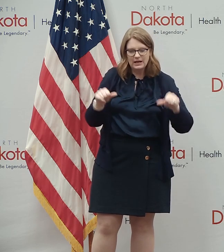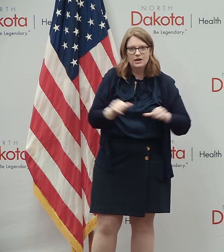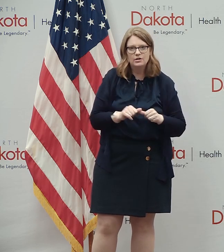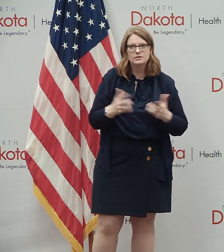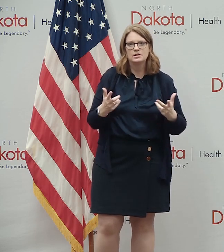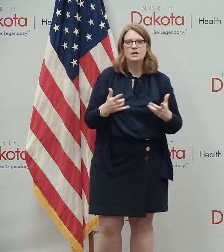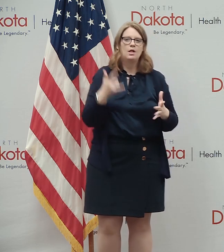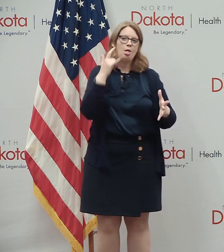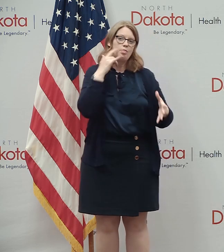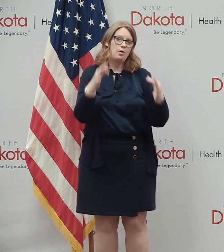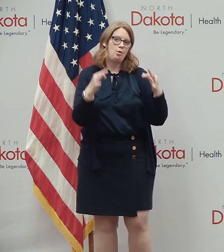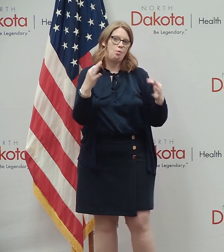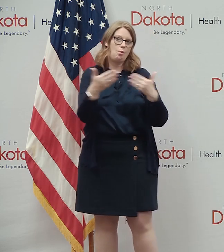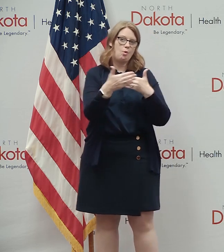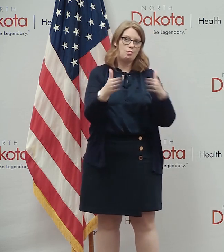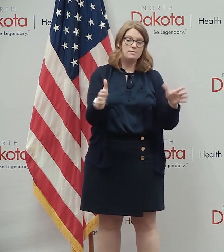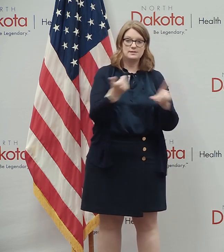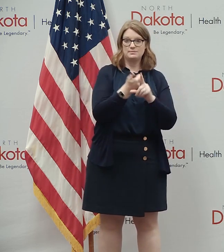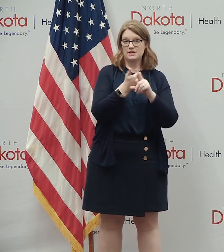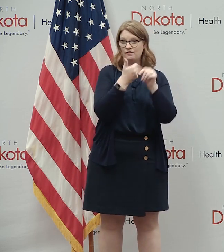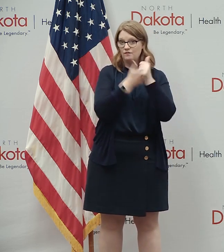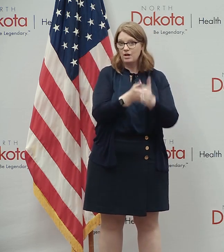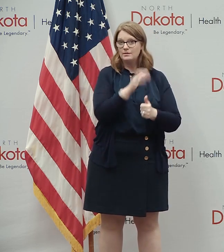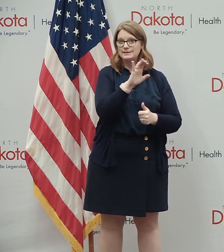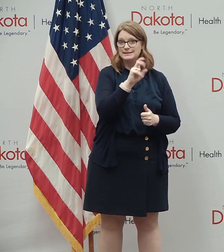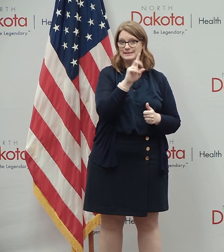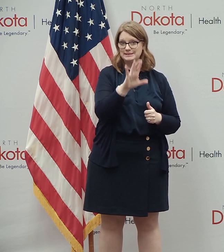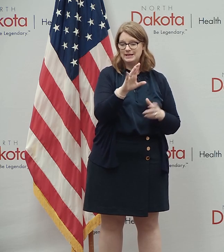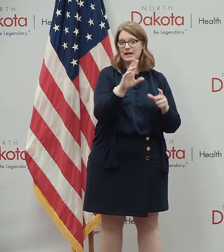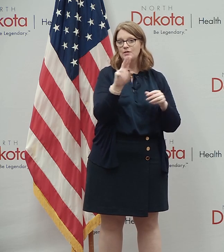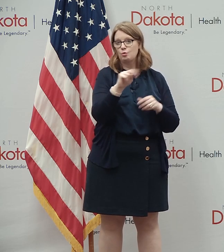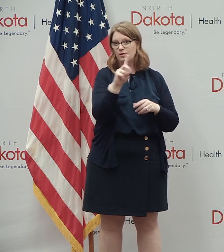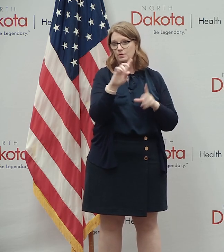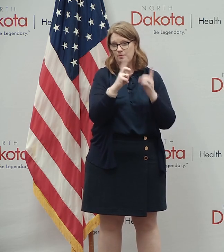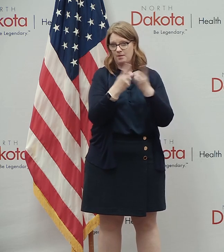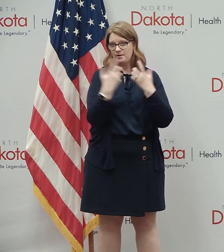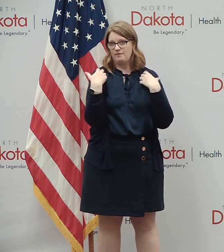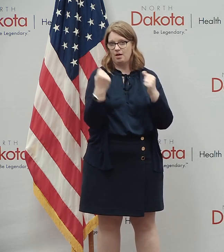are compliant with CDC and North Dakota Department of Health guidelines,